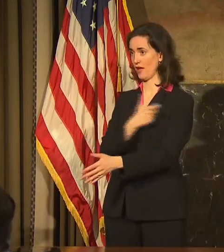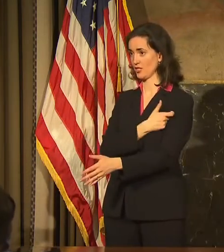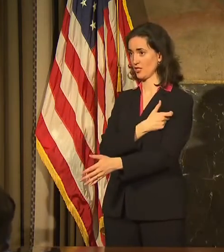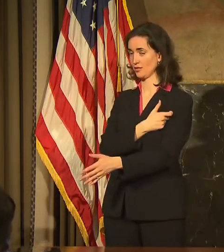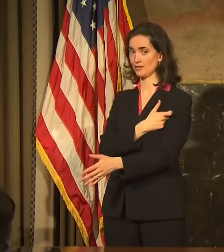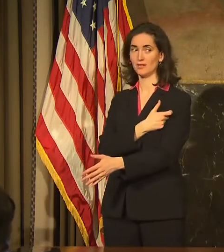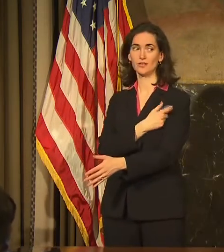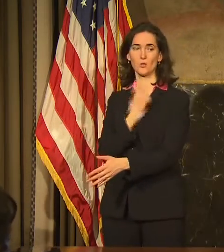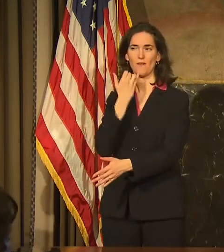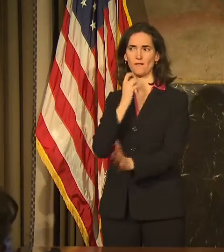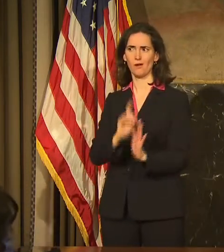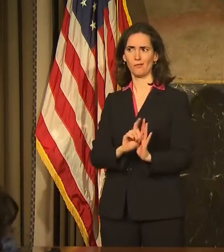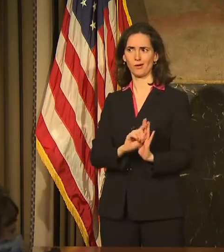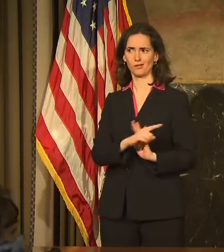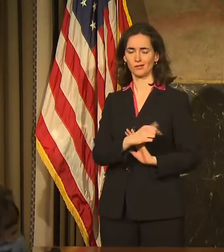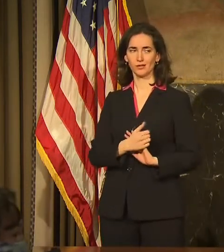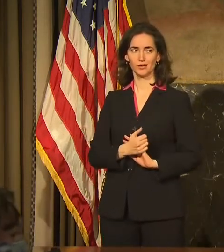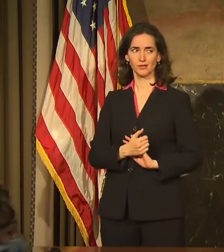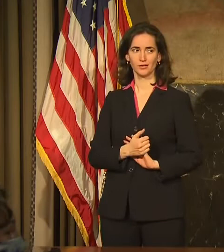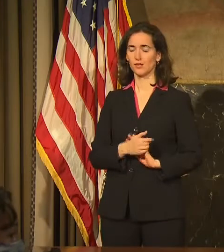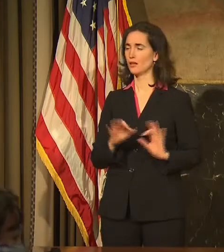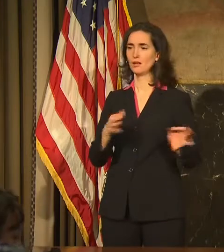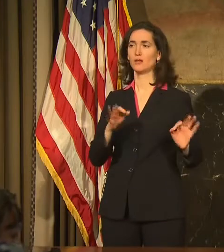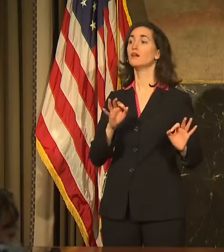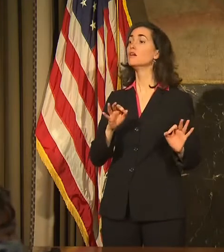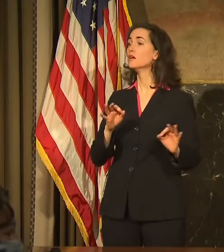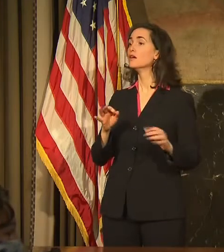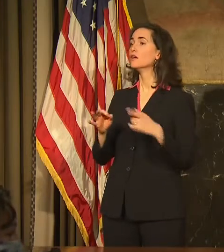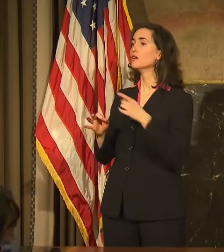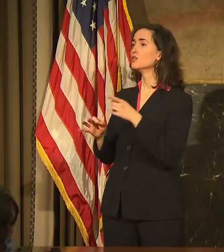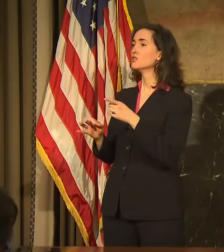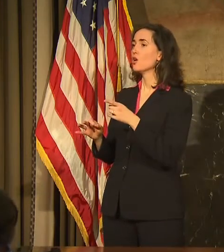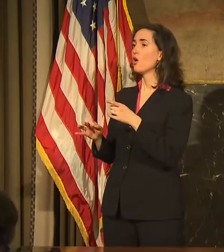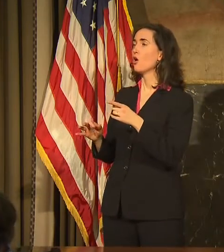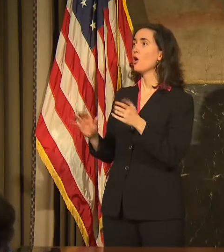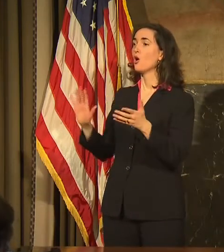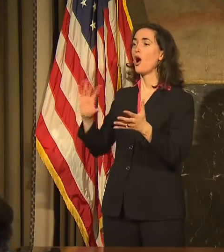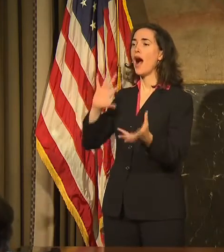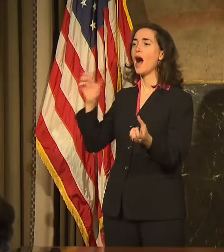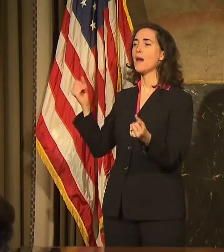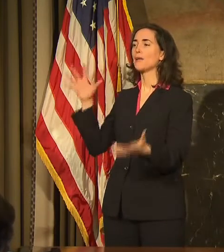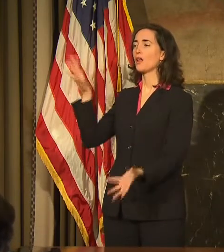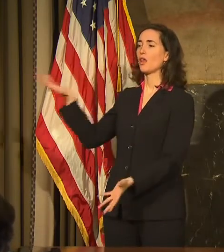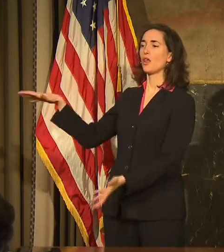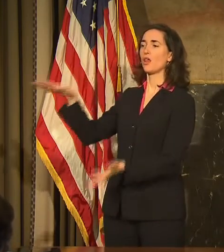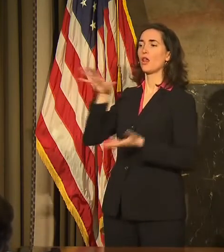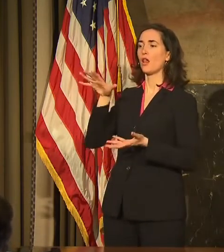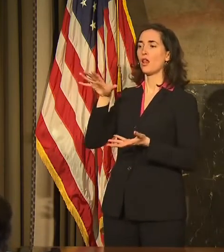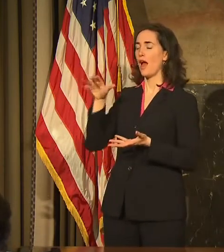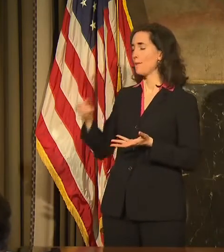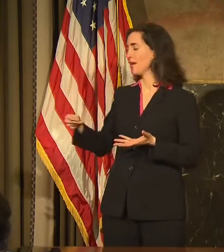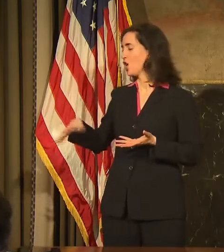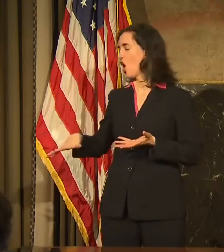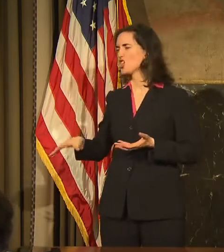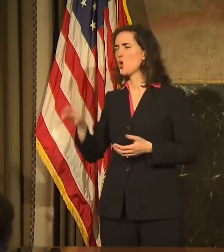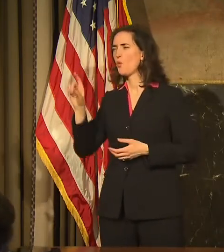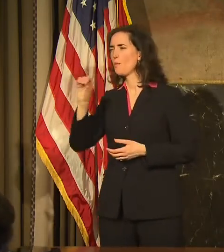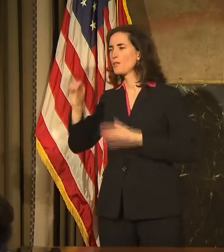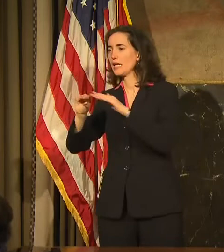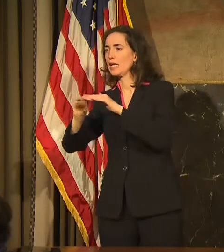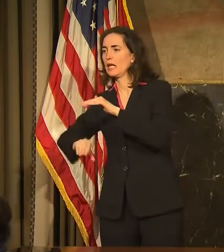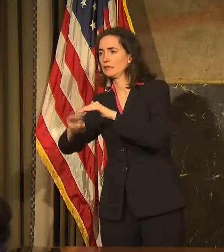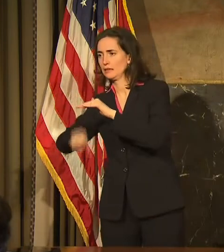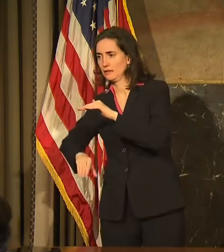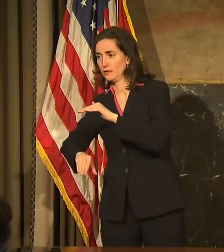off the top of my head, probably about less than a percentage point of the total doses that have been given here. We've not yet had any